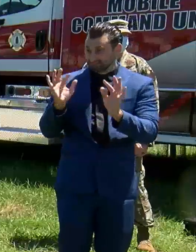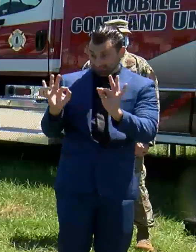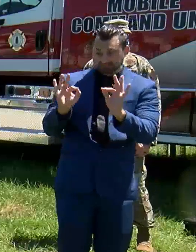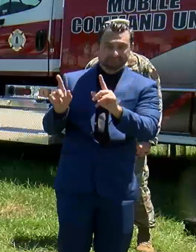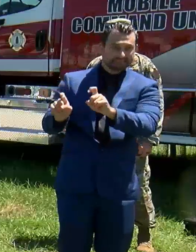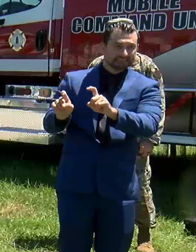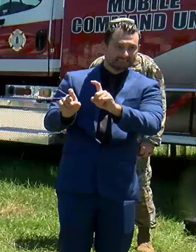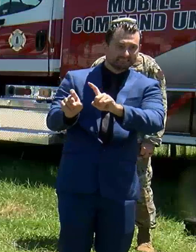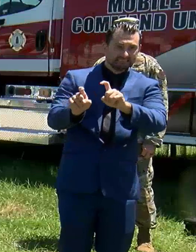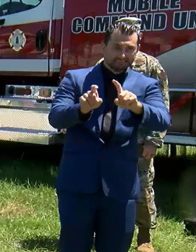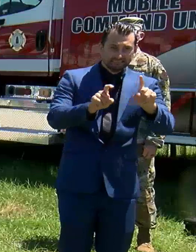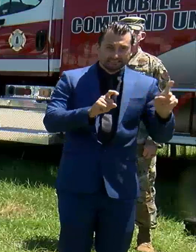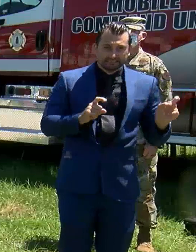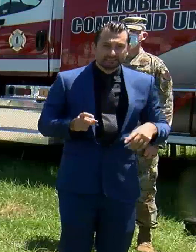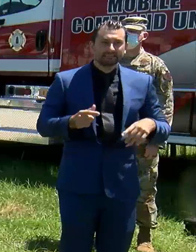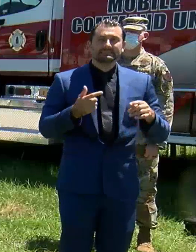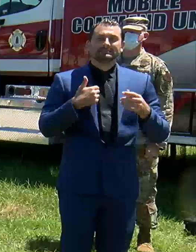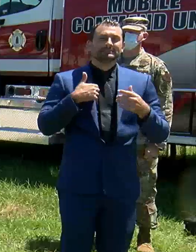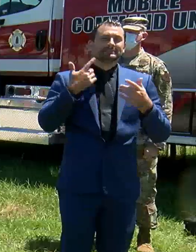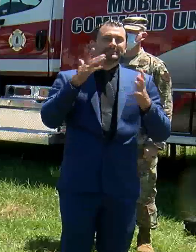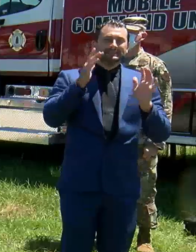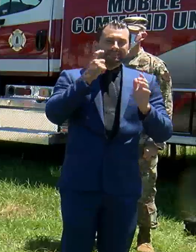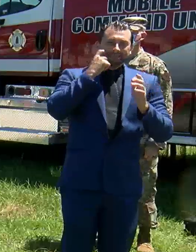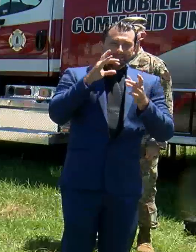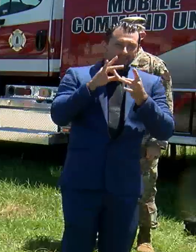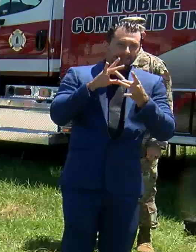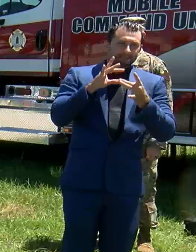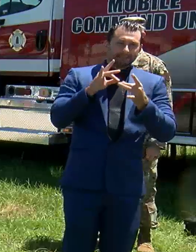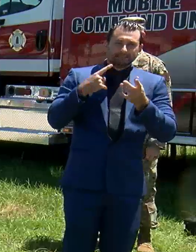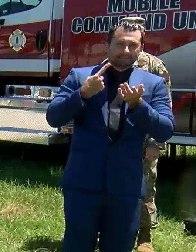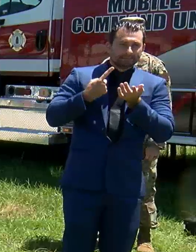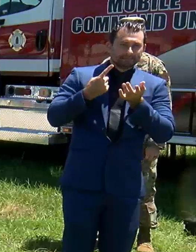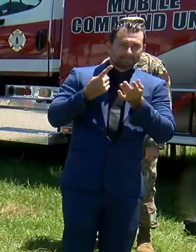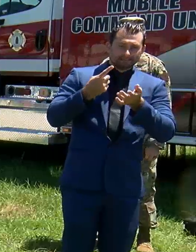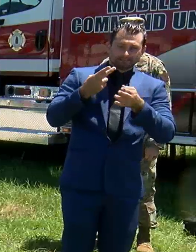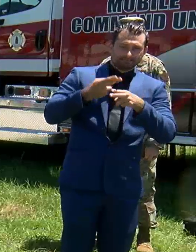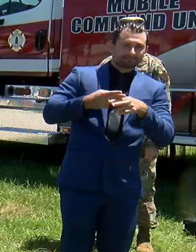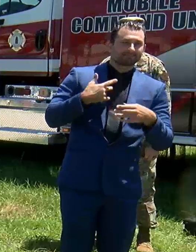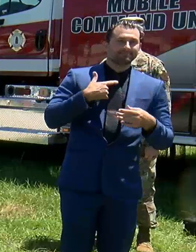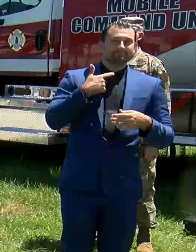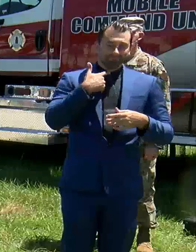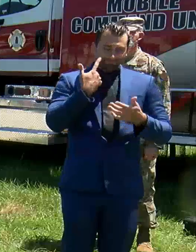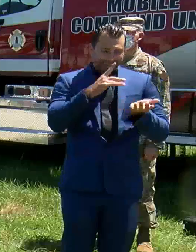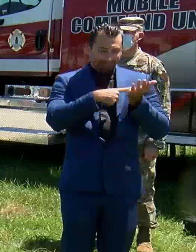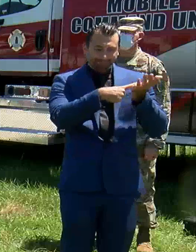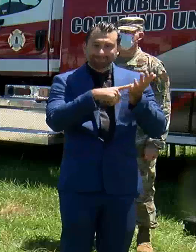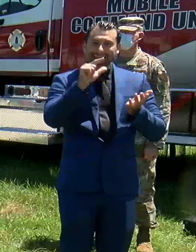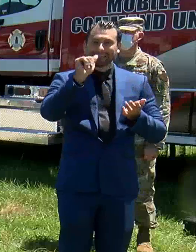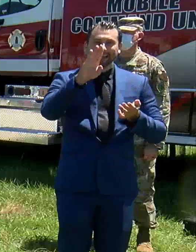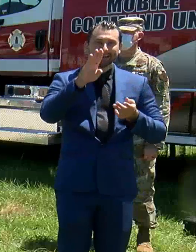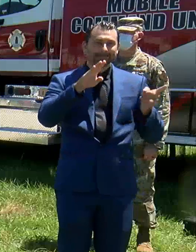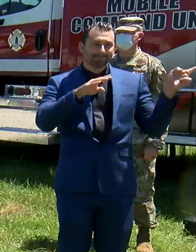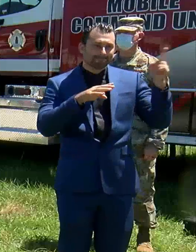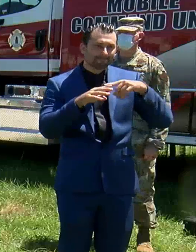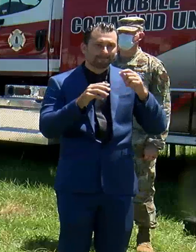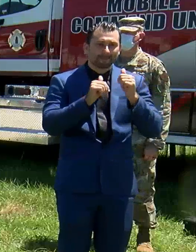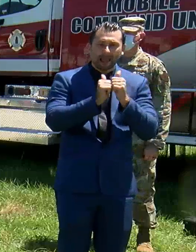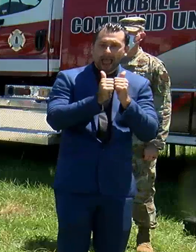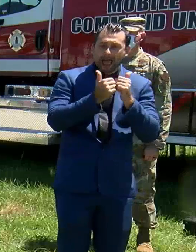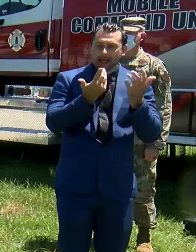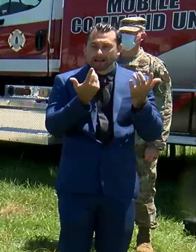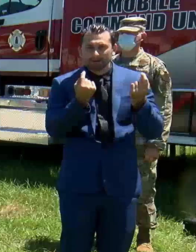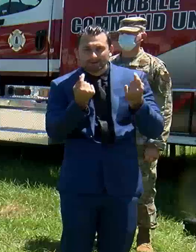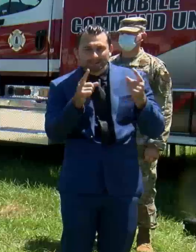phased approach. We're also continuing to talk to labs to increase our lab capacity right now. as the governor's addressed, our capacity to process